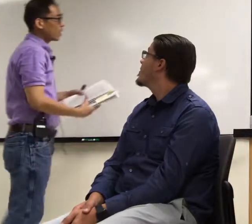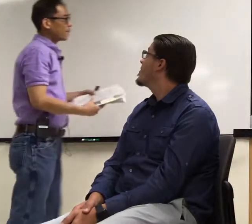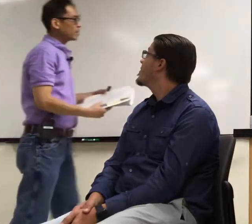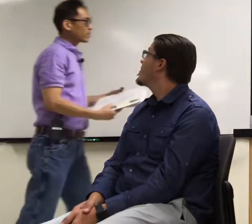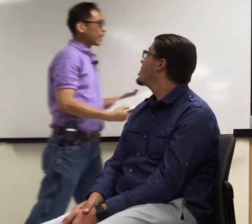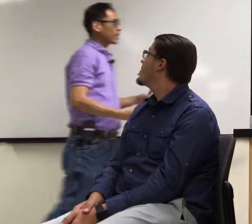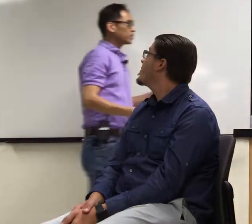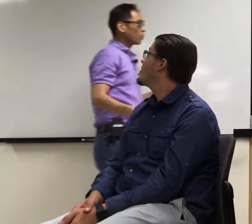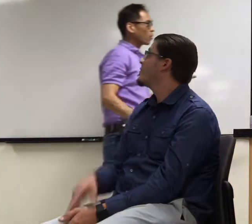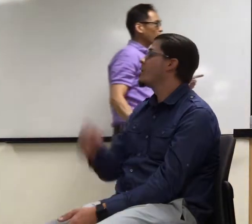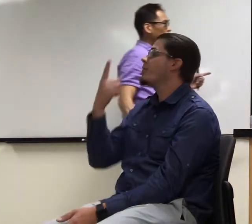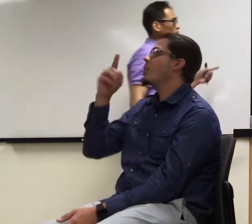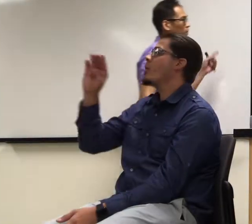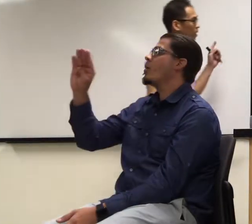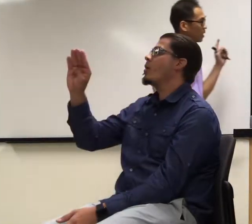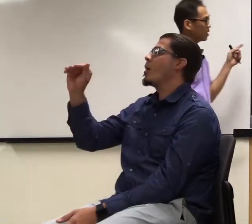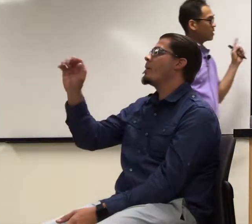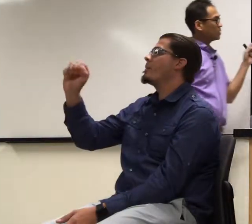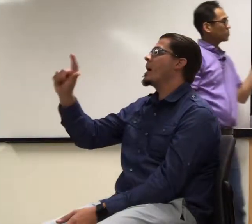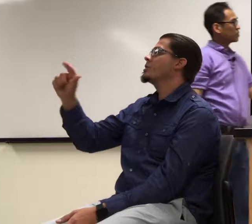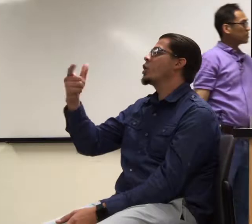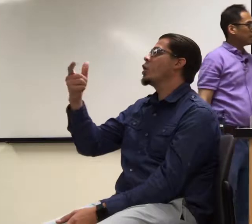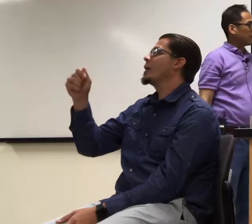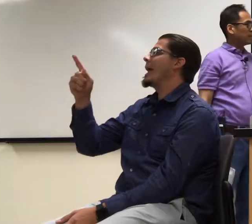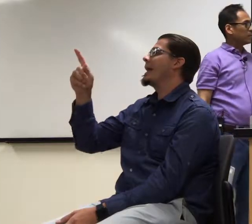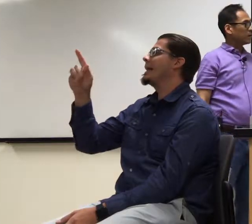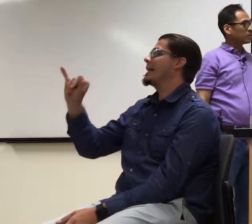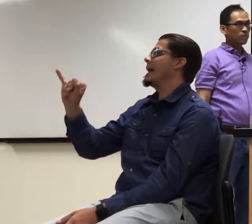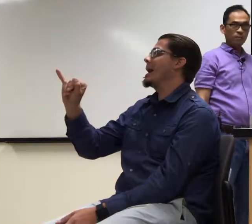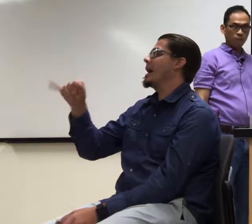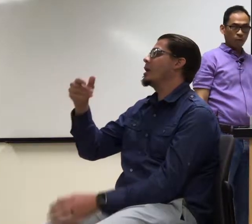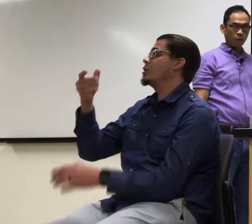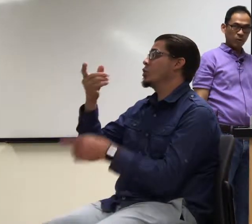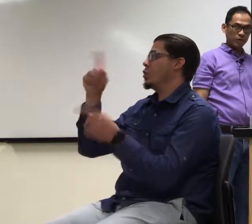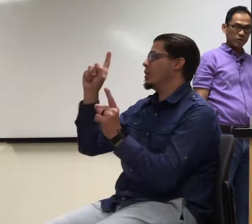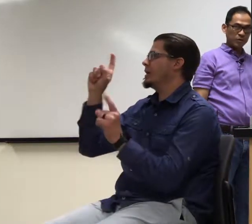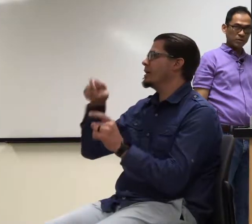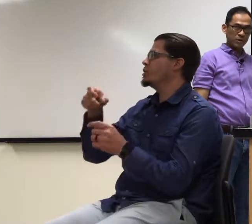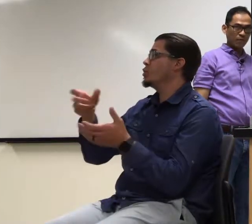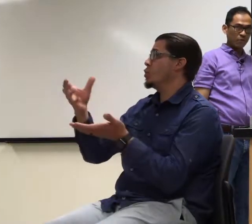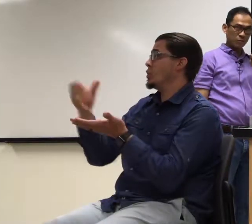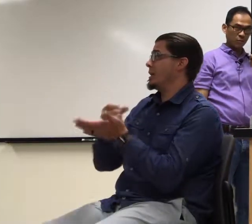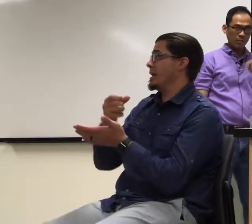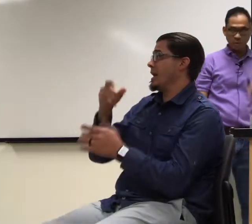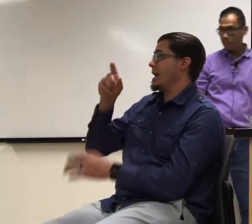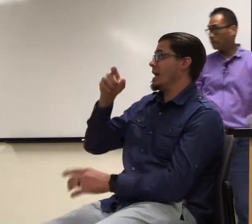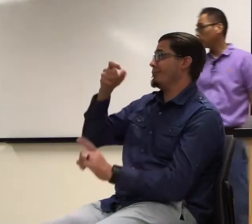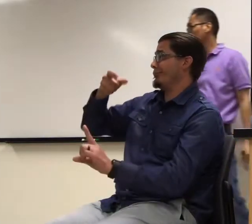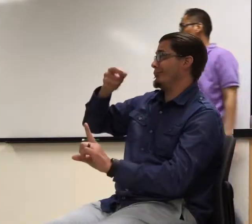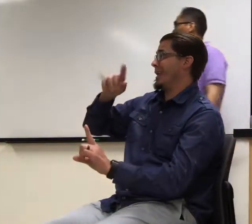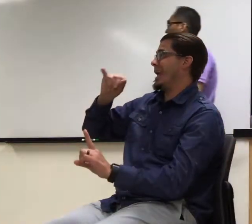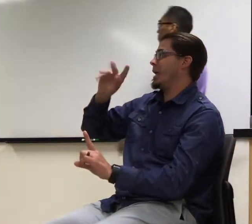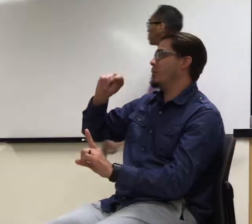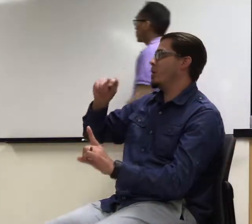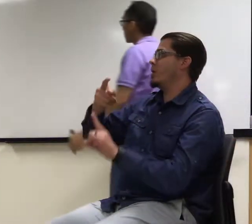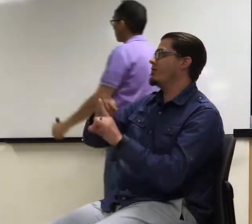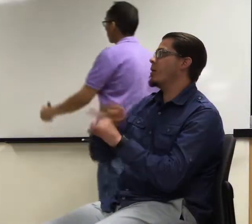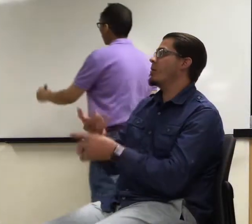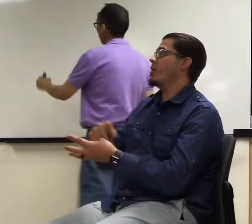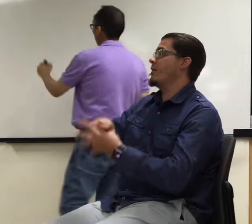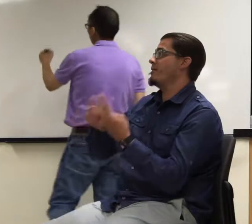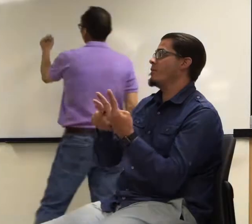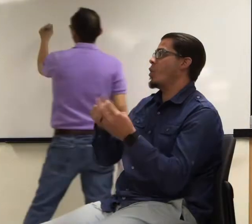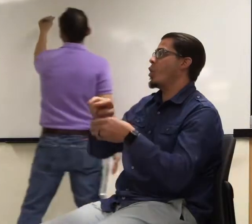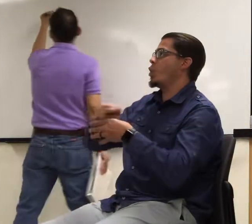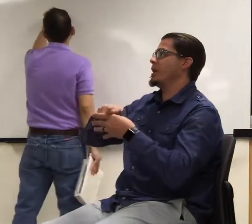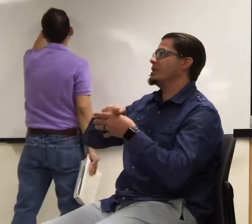For the basal ganglia to work, it needs to receive inputs from 4 regions of your cerebrum. So let me